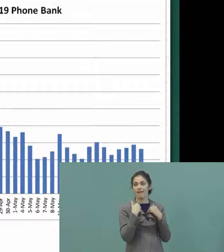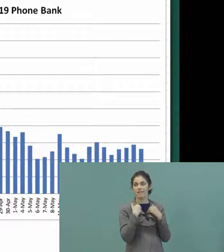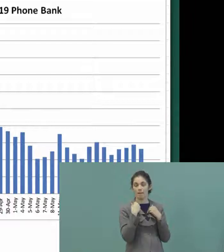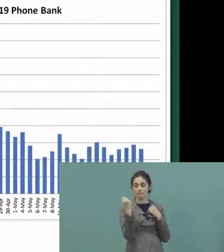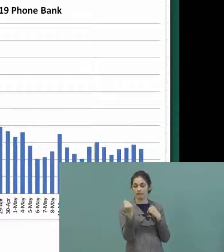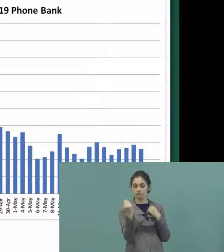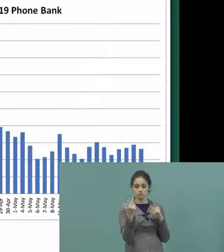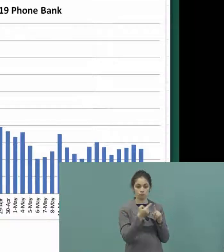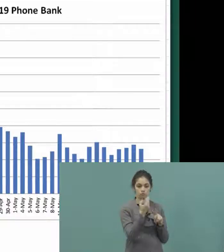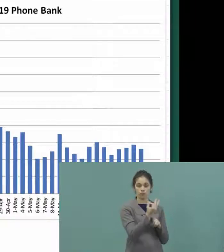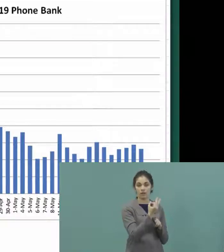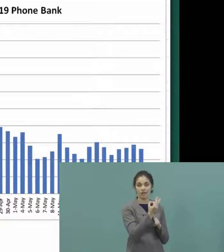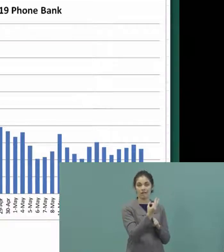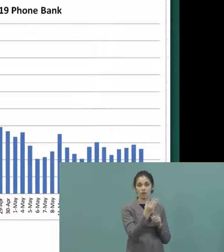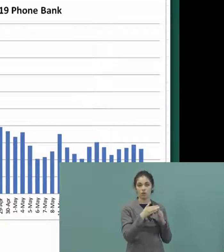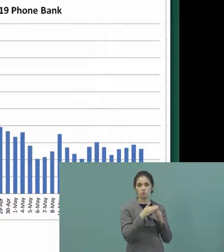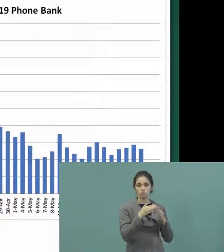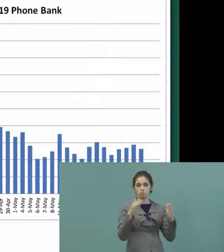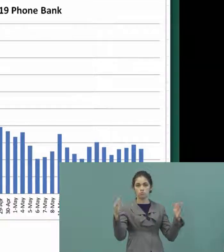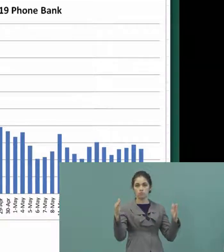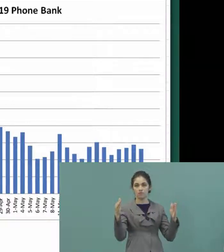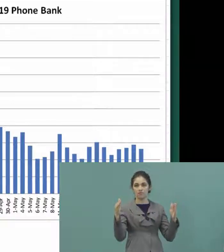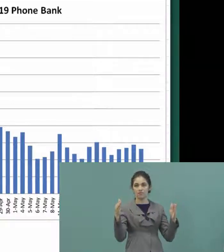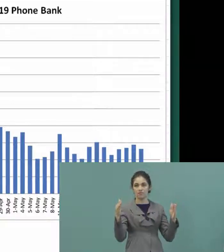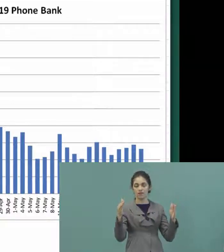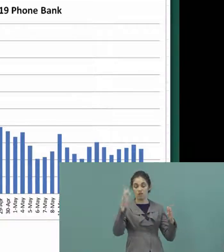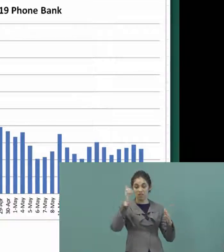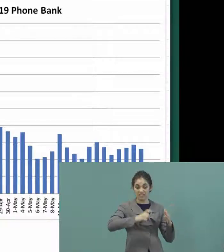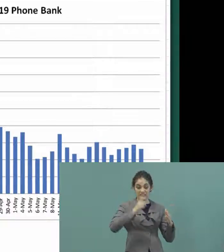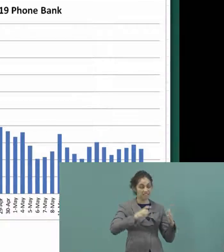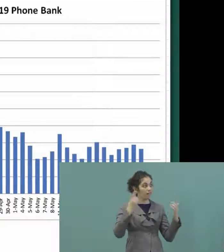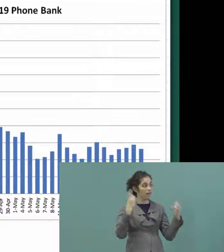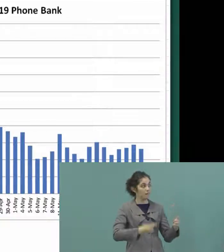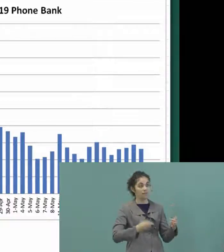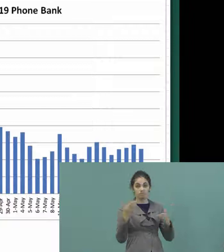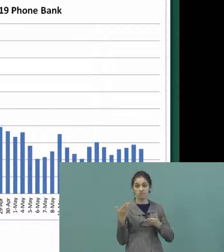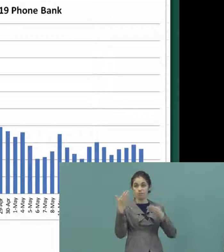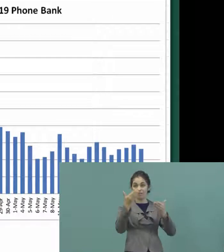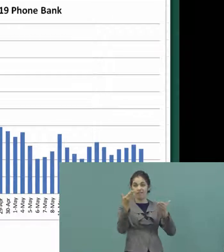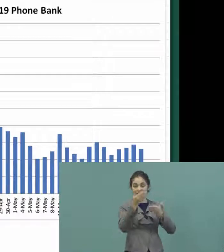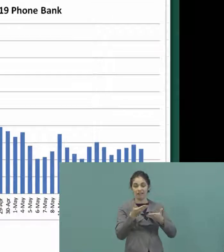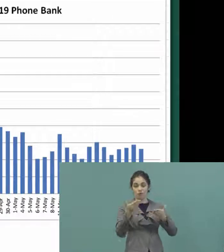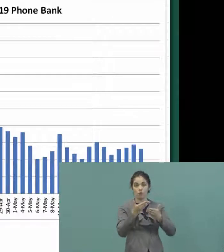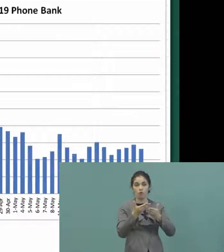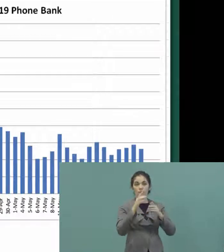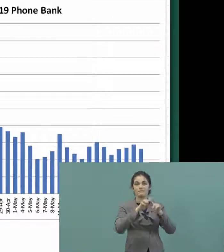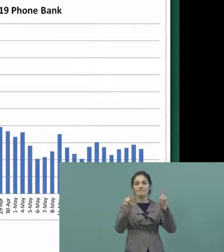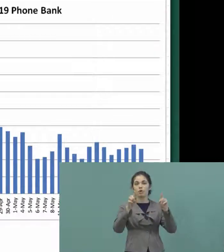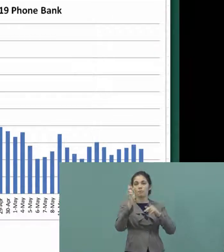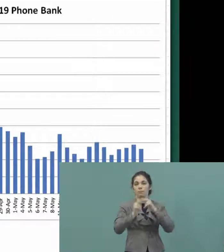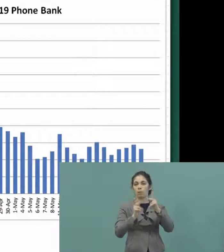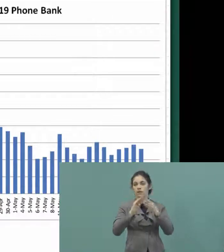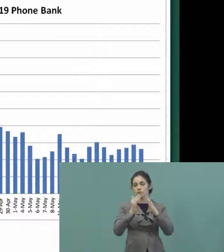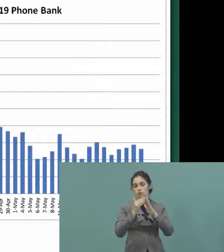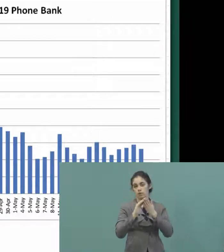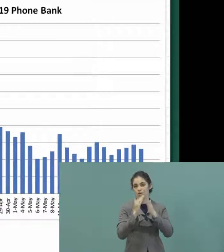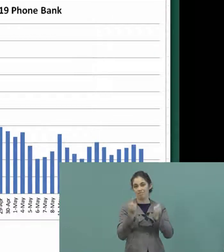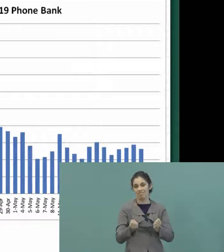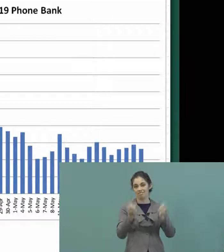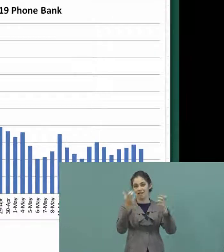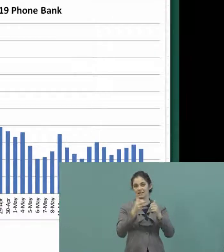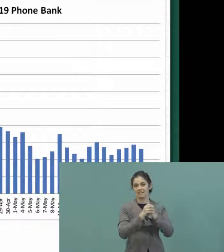through Friday on a wide range of needs that have been presented by the community. Lots